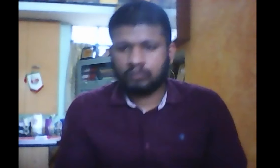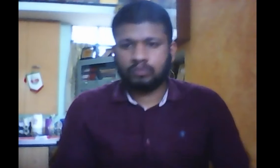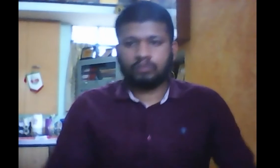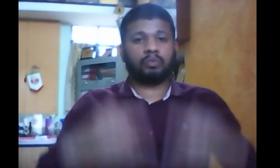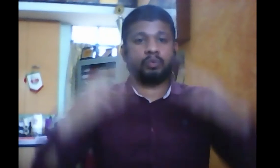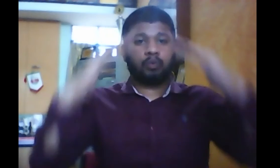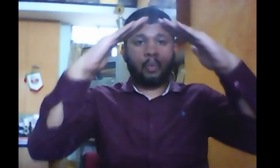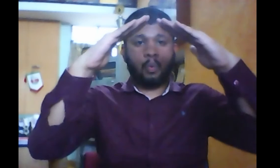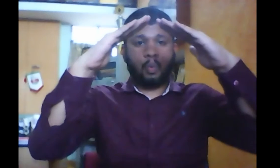Stay home.